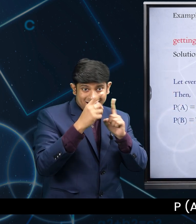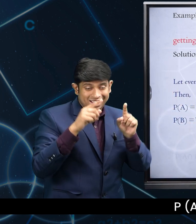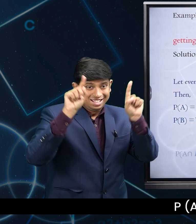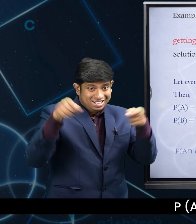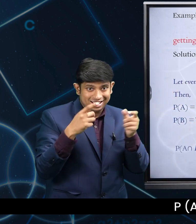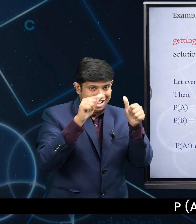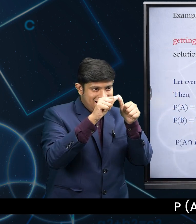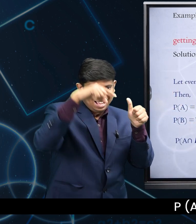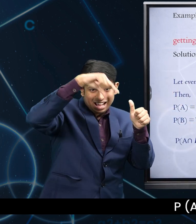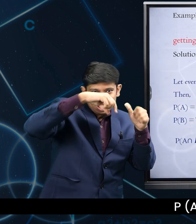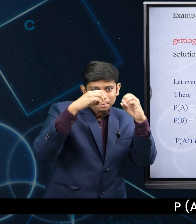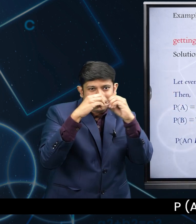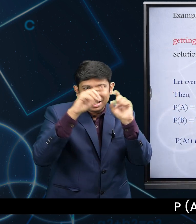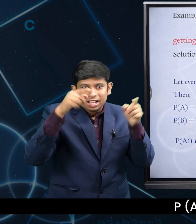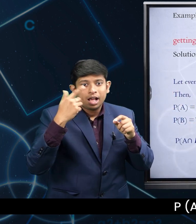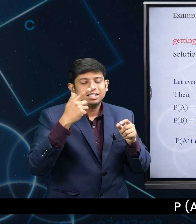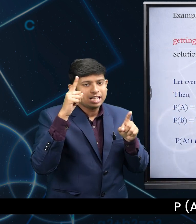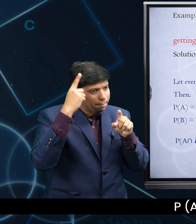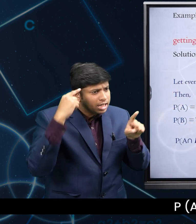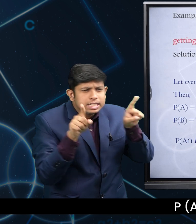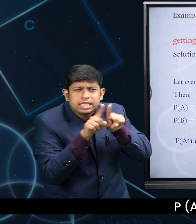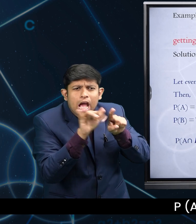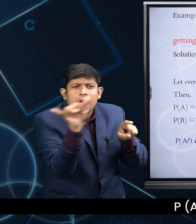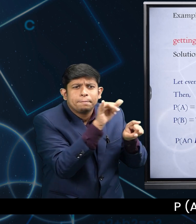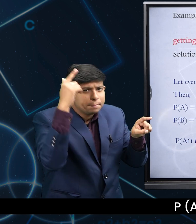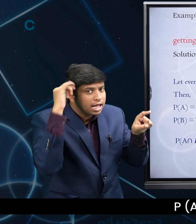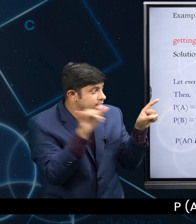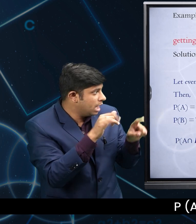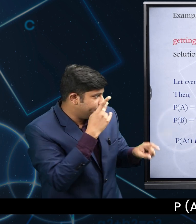P of A intersection B is equal to 2 black kings.